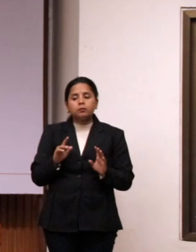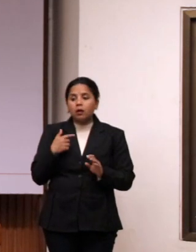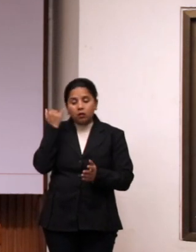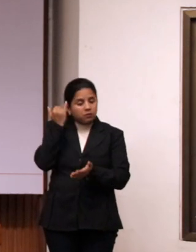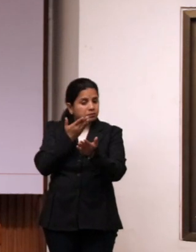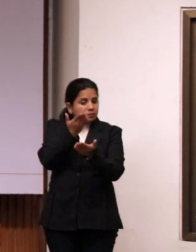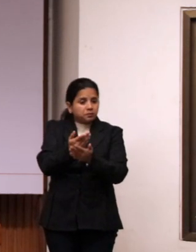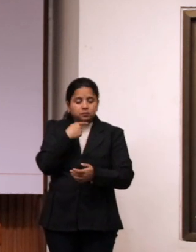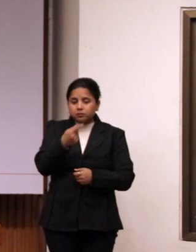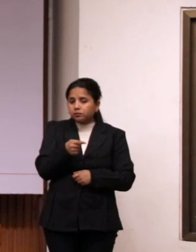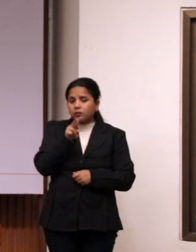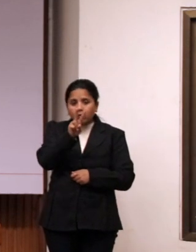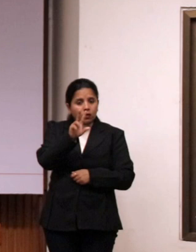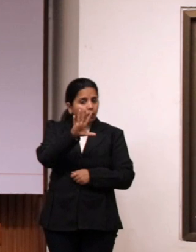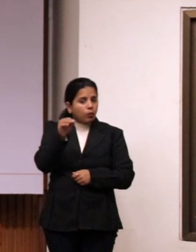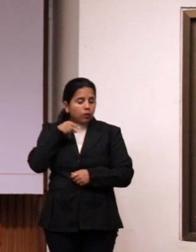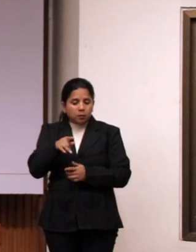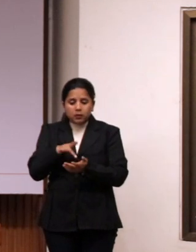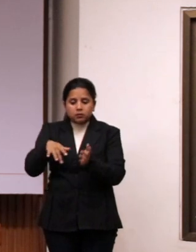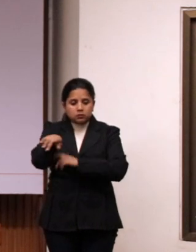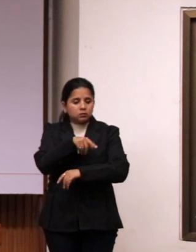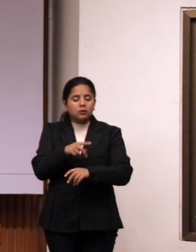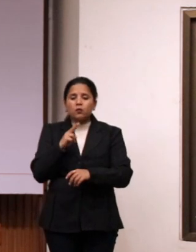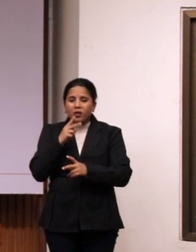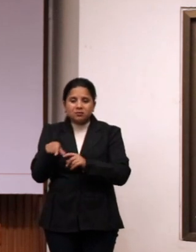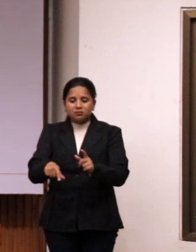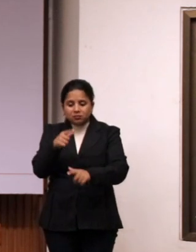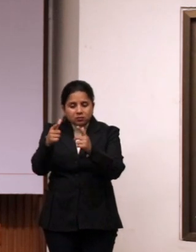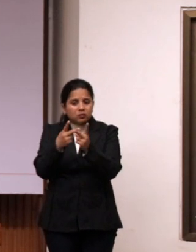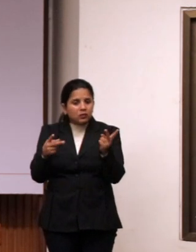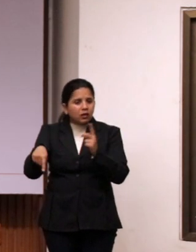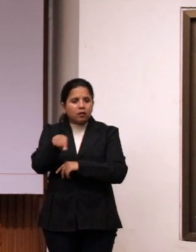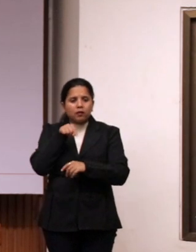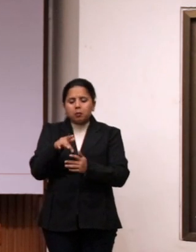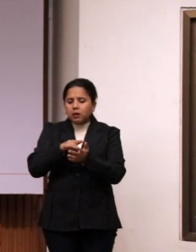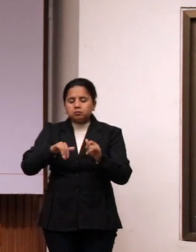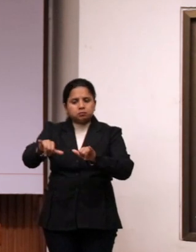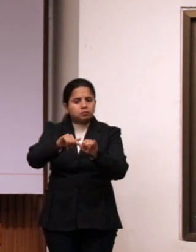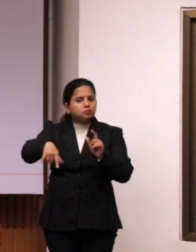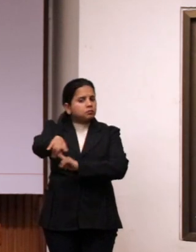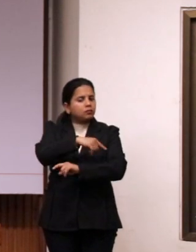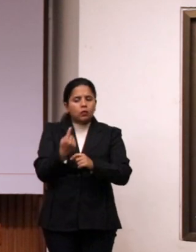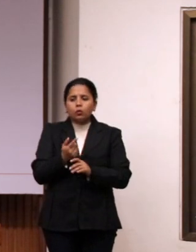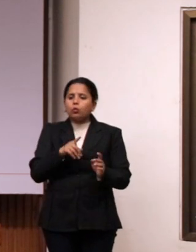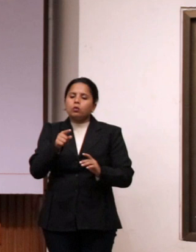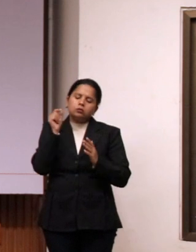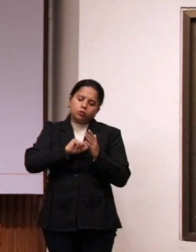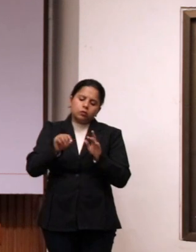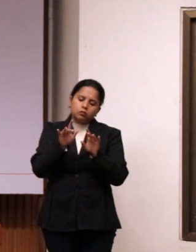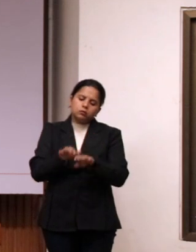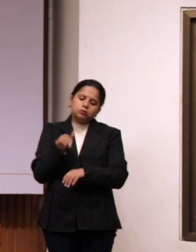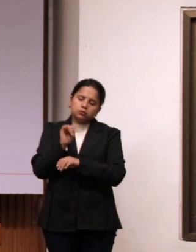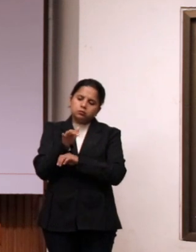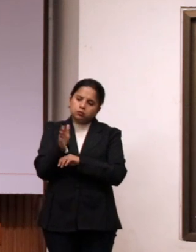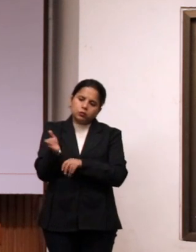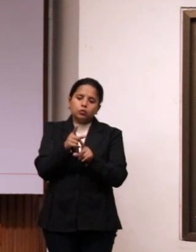than 2,500 in this vegetation, top canopy, middle story, understand ground vegetation, you keep writing whatever